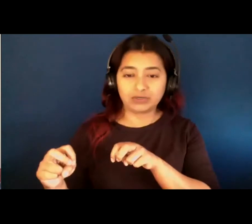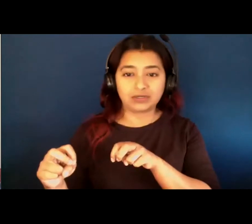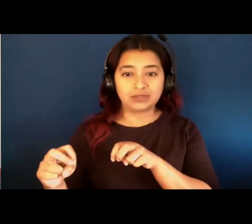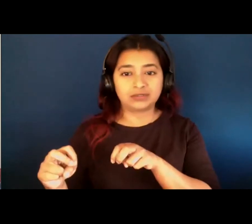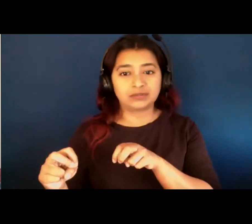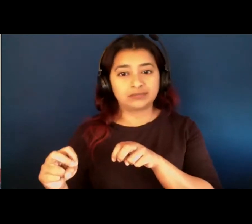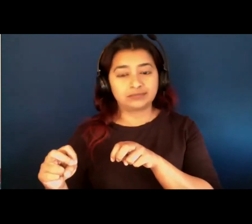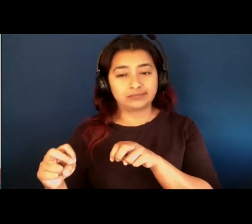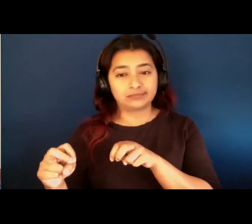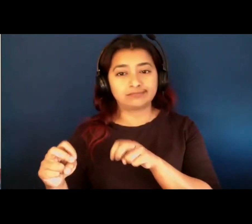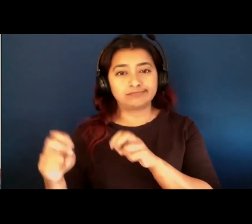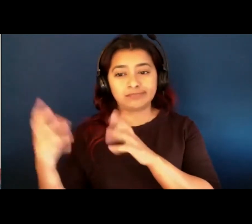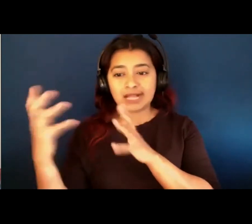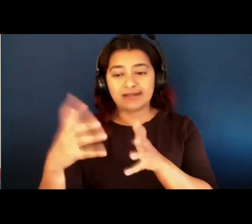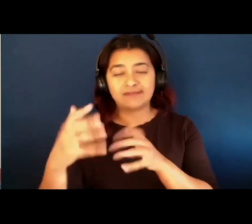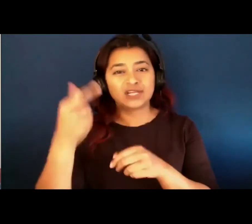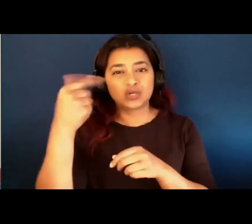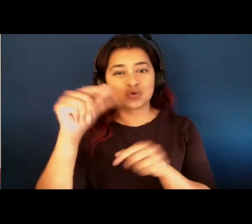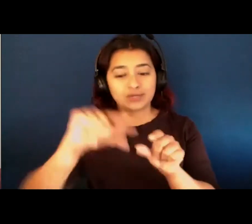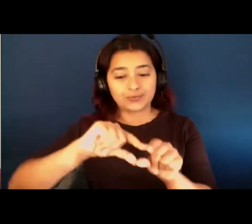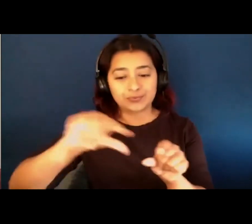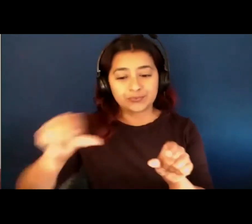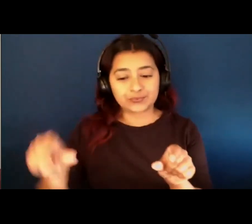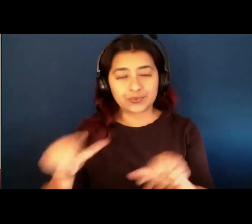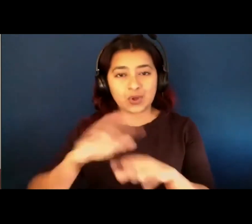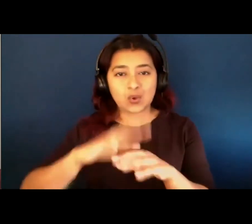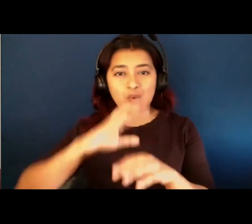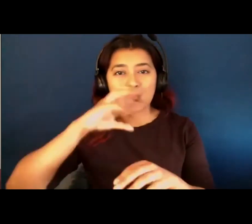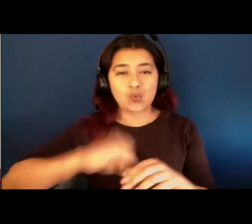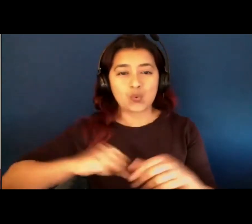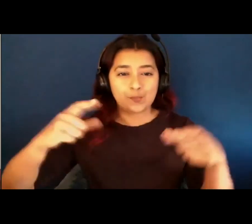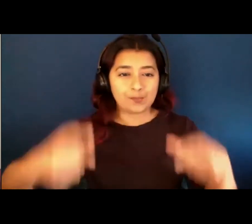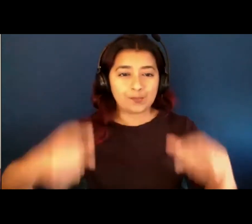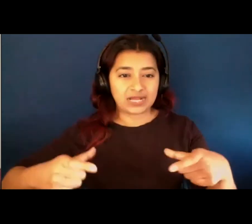green rinds on an old chip plate.